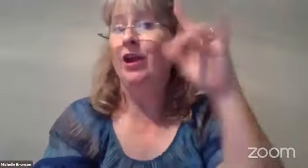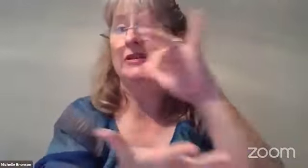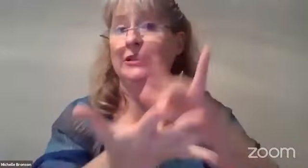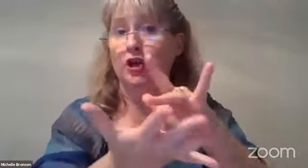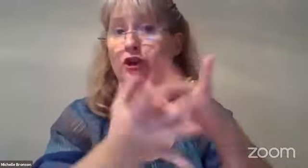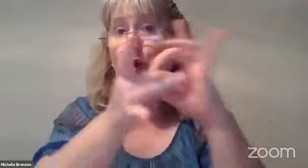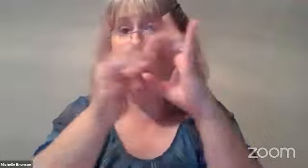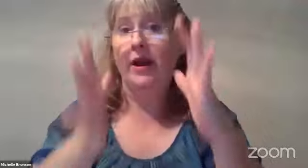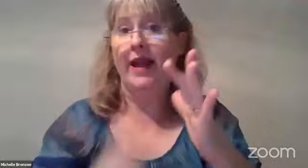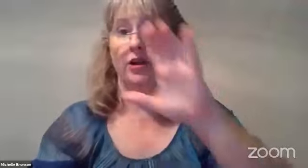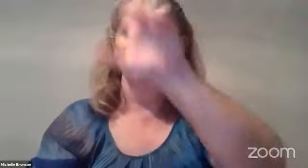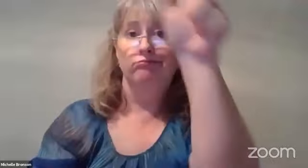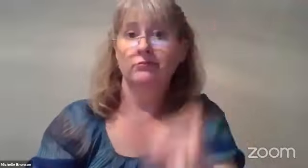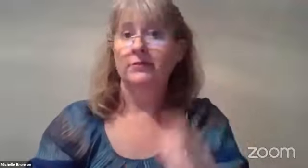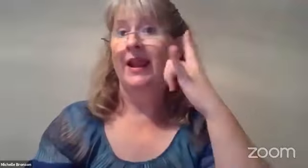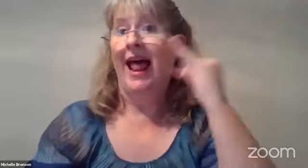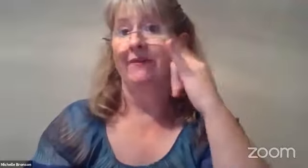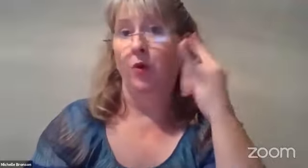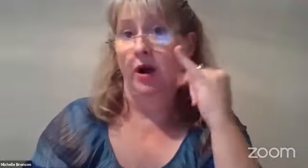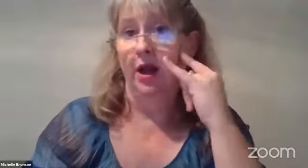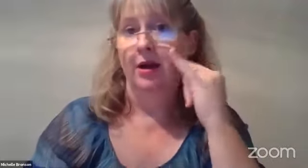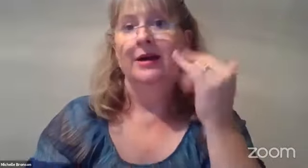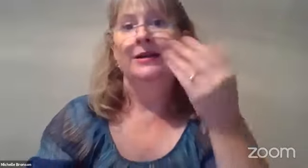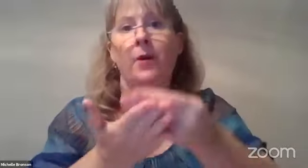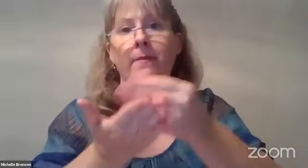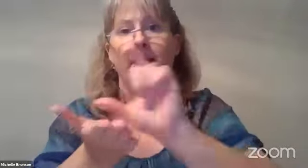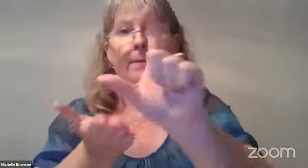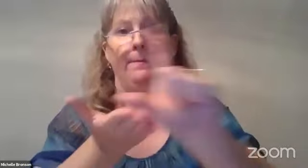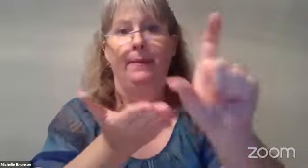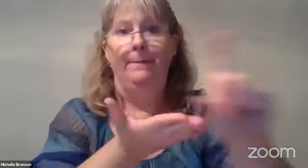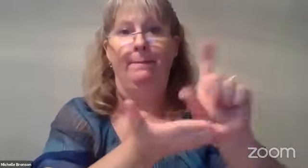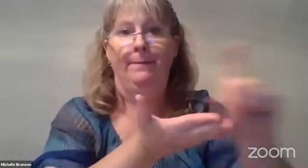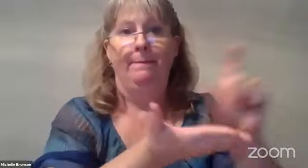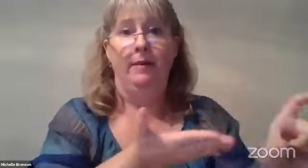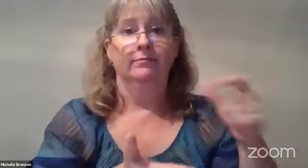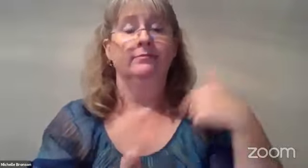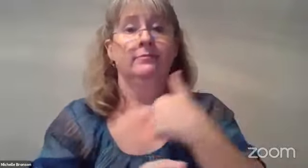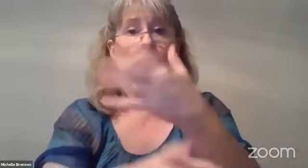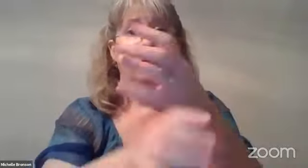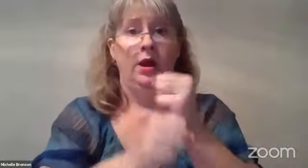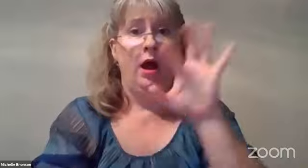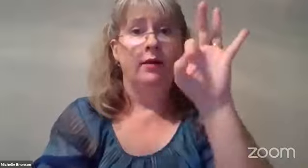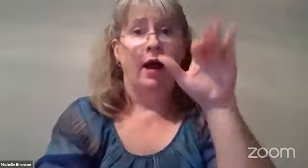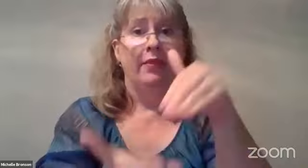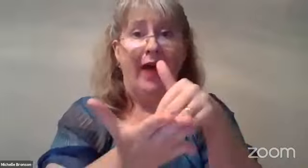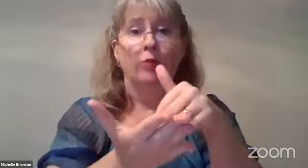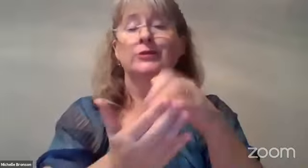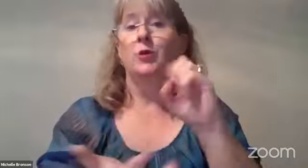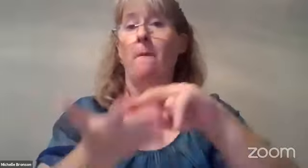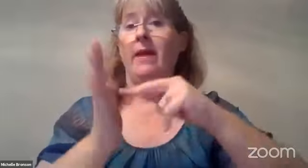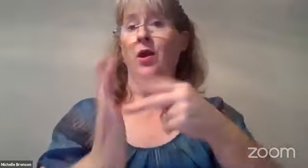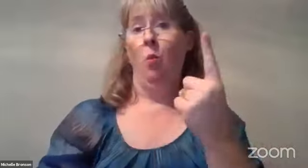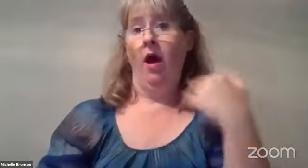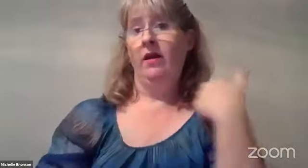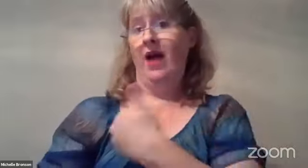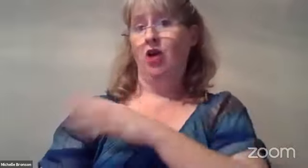agencies in the state of California and the Hearing Center Association of California and allocated those funds appropriately. So we received